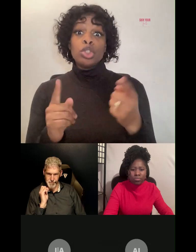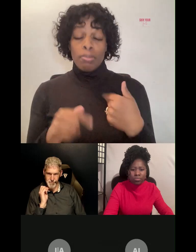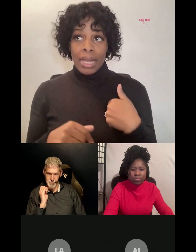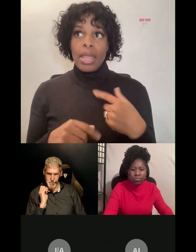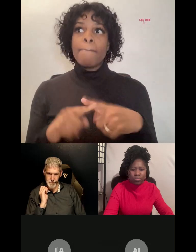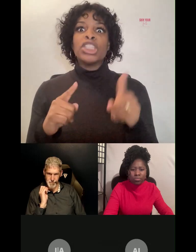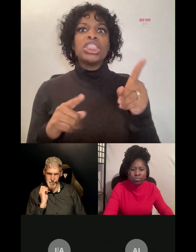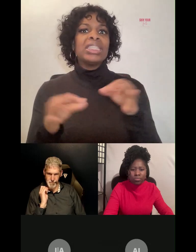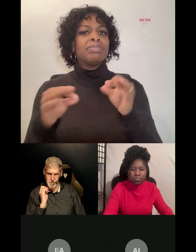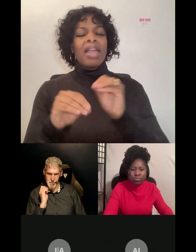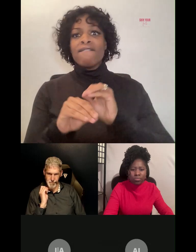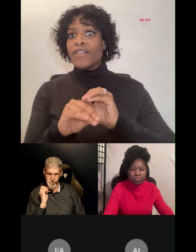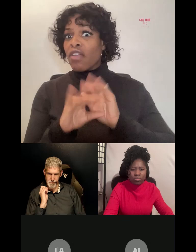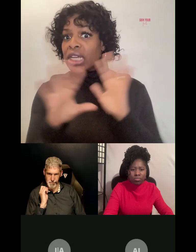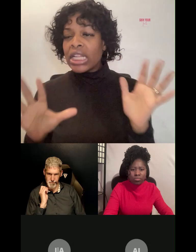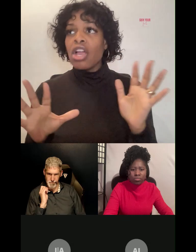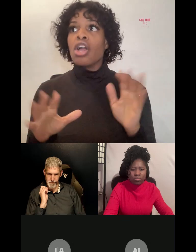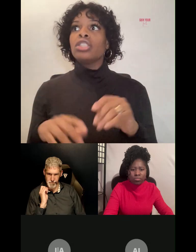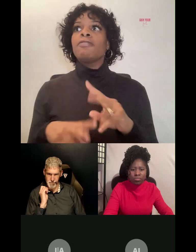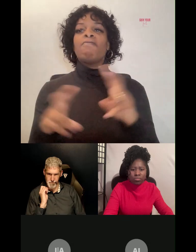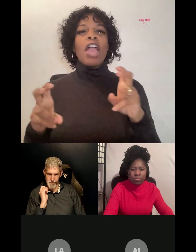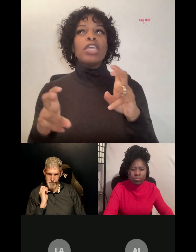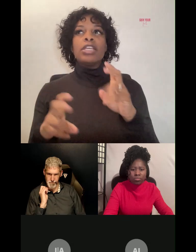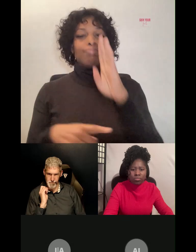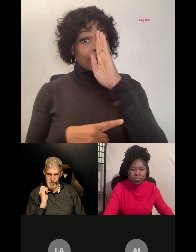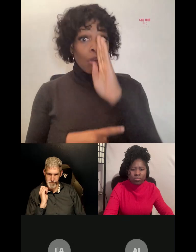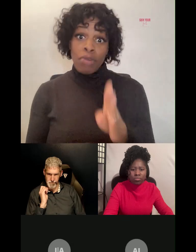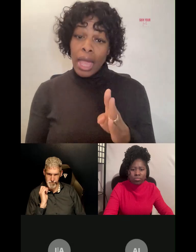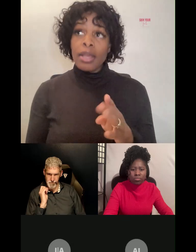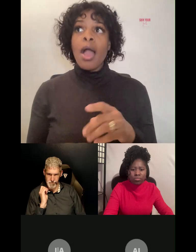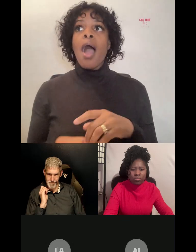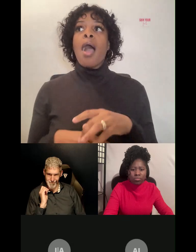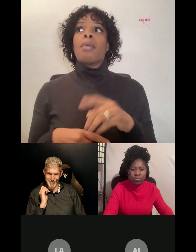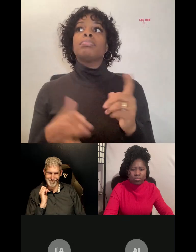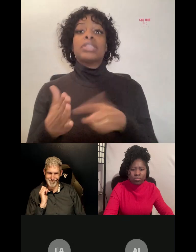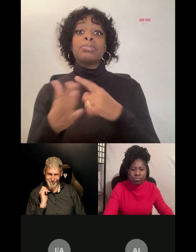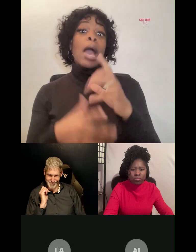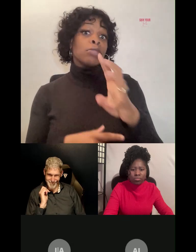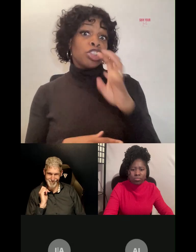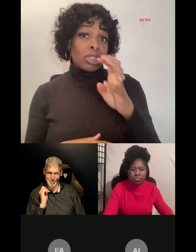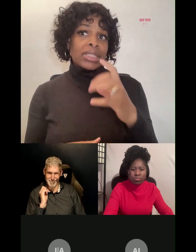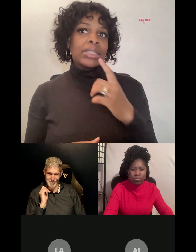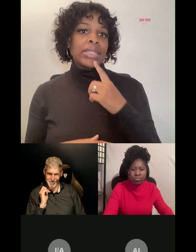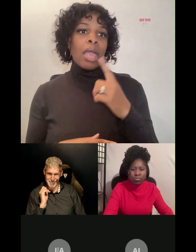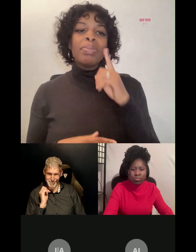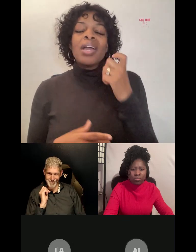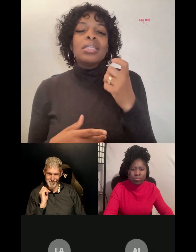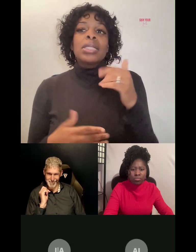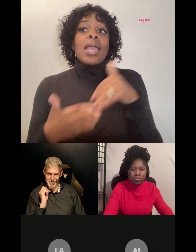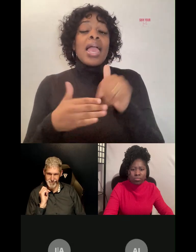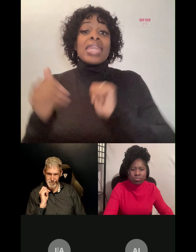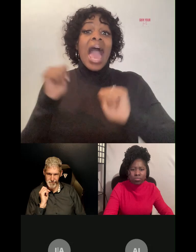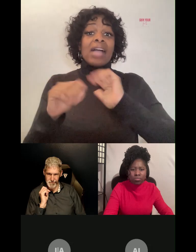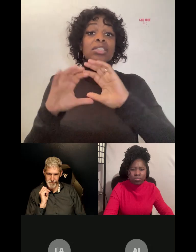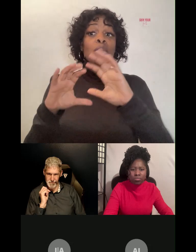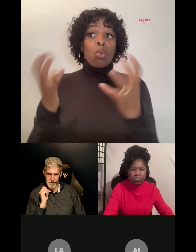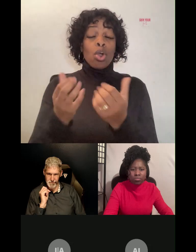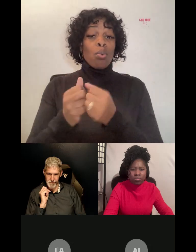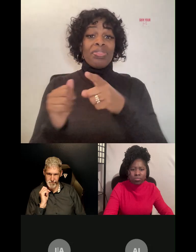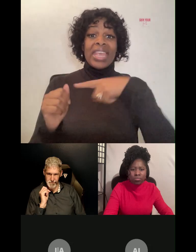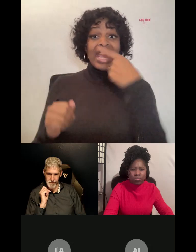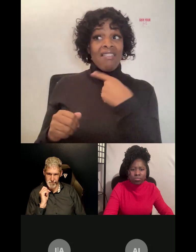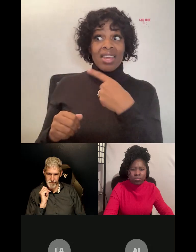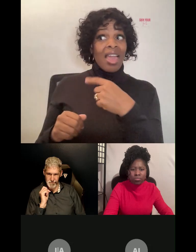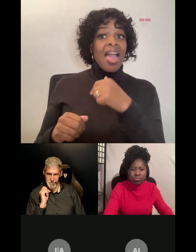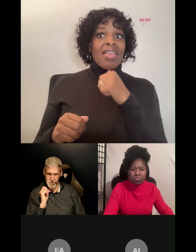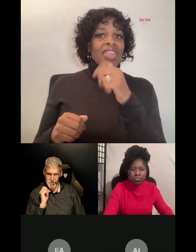was new to me, but she explained very clear, very direct, sometimes strict instead because in the acting world